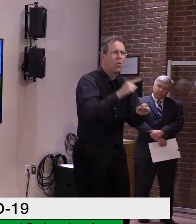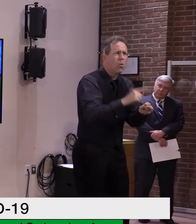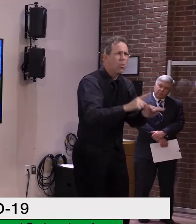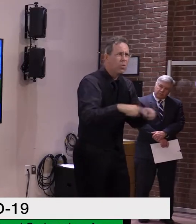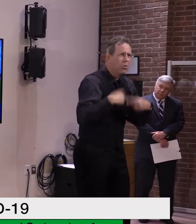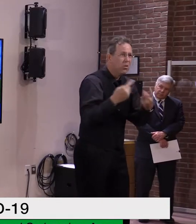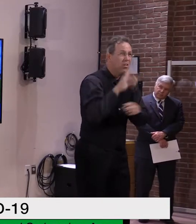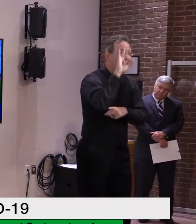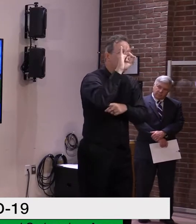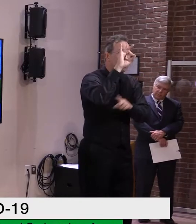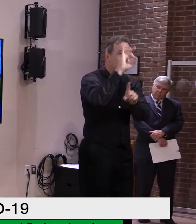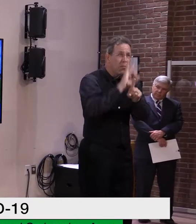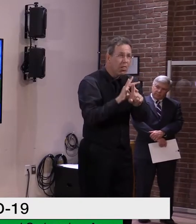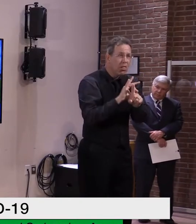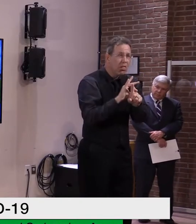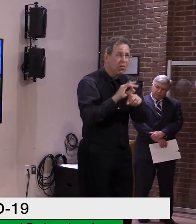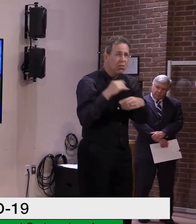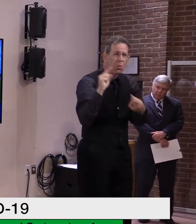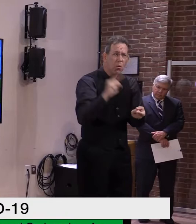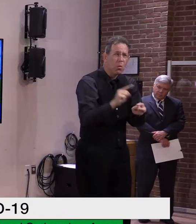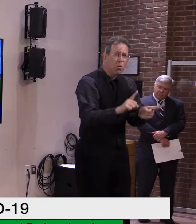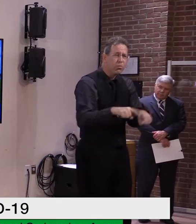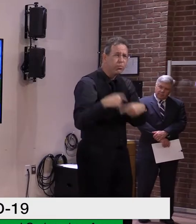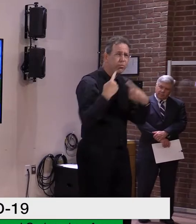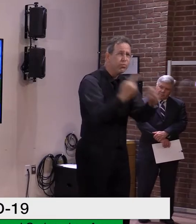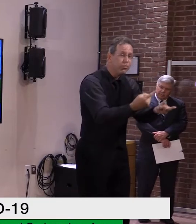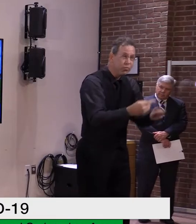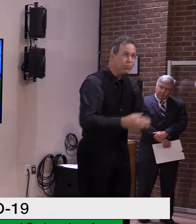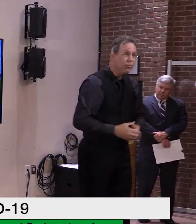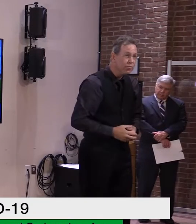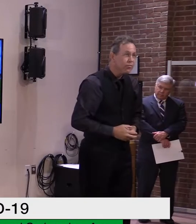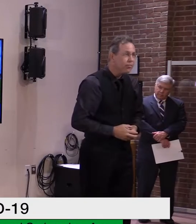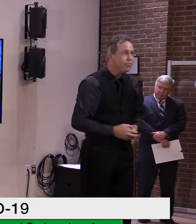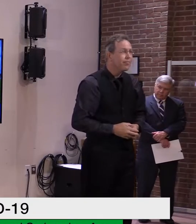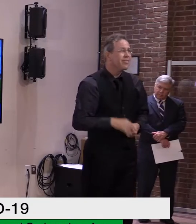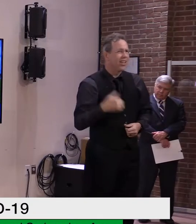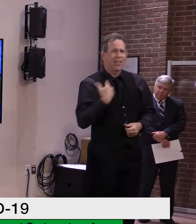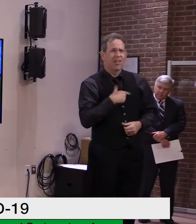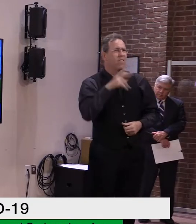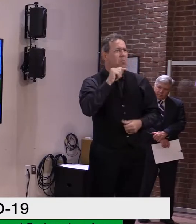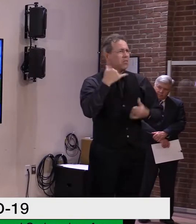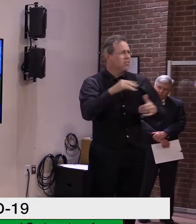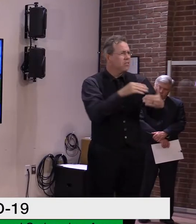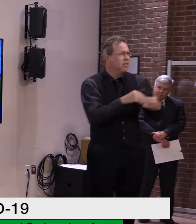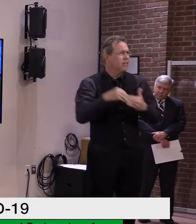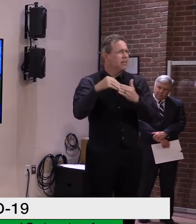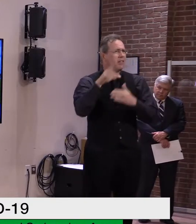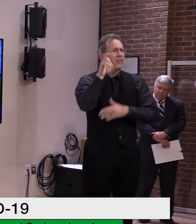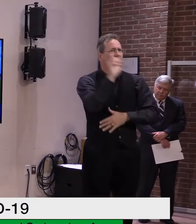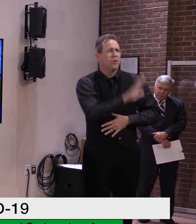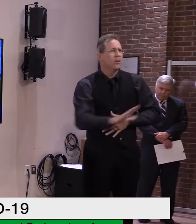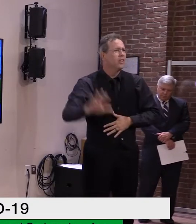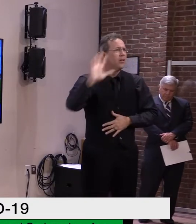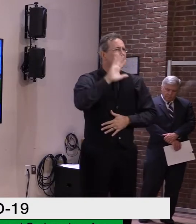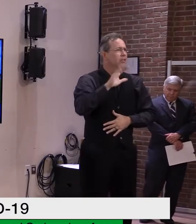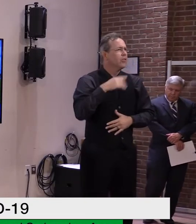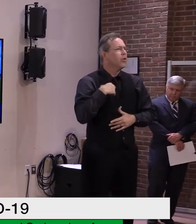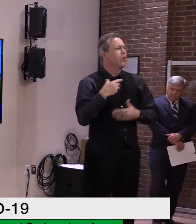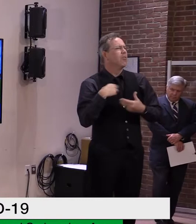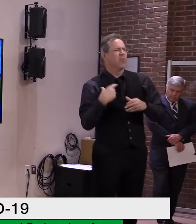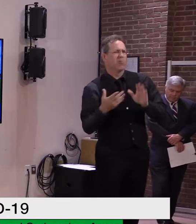this up, keep pushing, and keep leading the nation. So with that, I'll turn it over to Commissioner Pichek for this week's